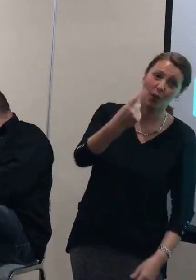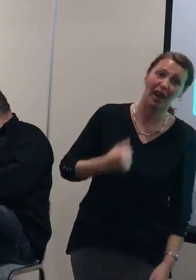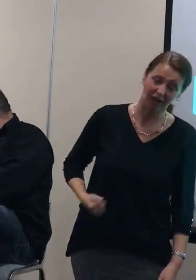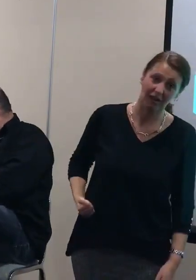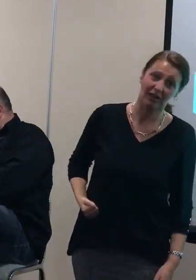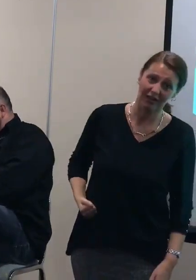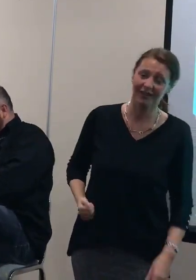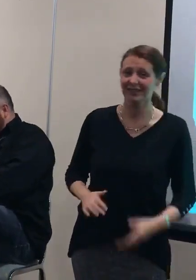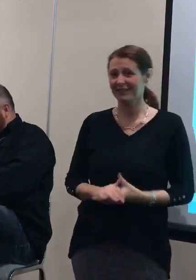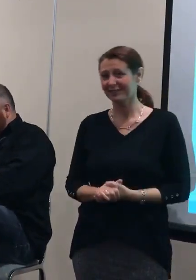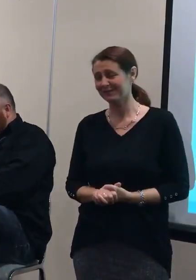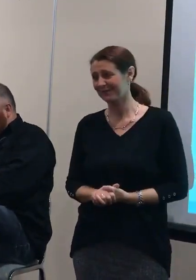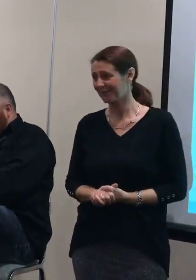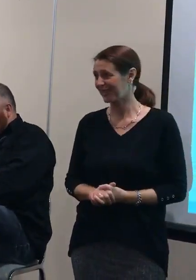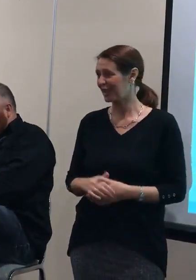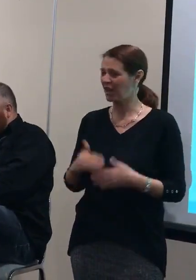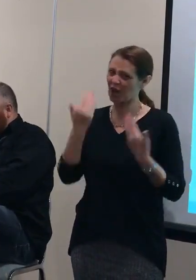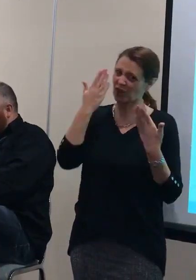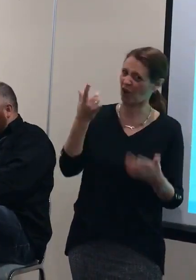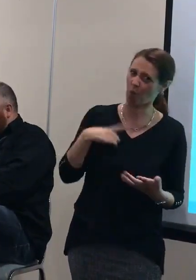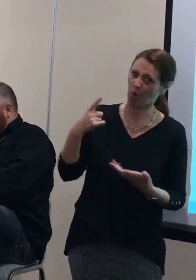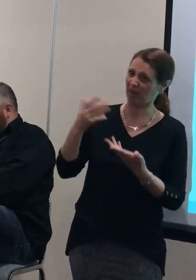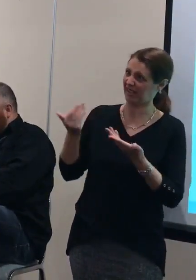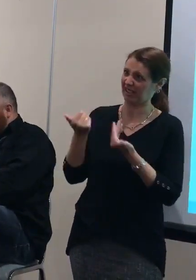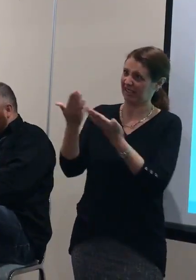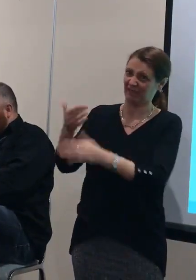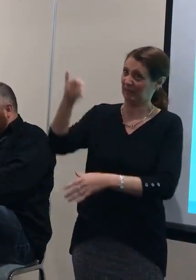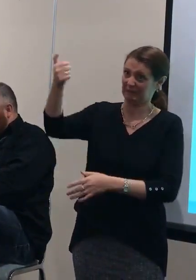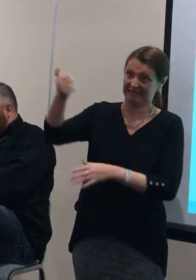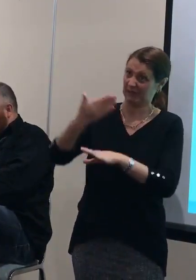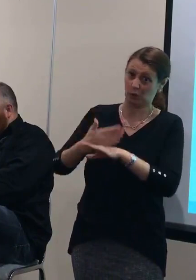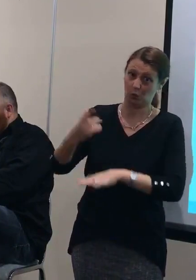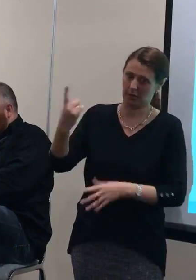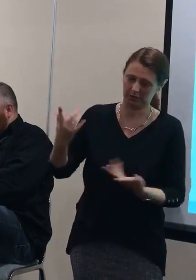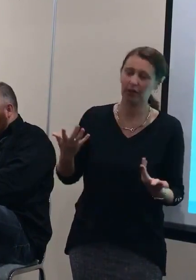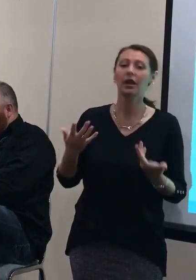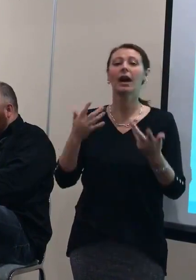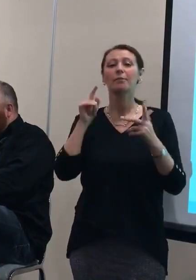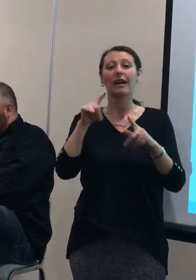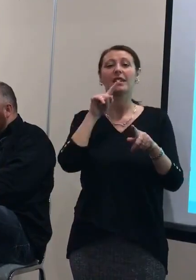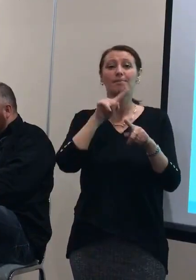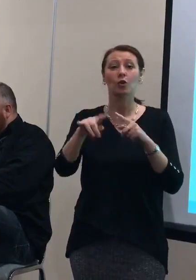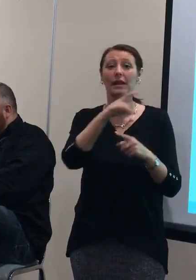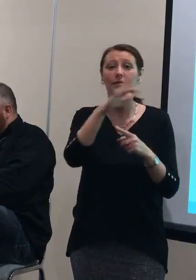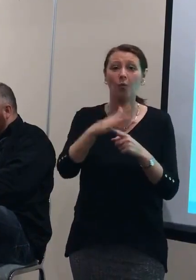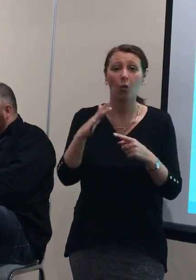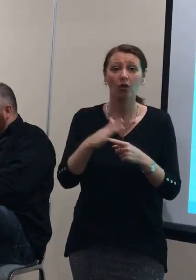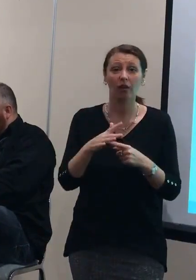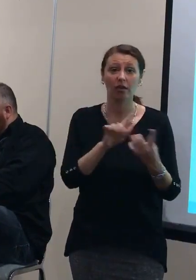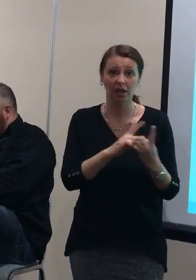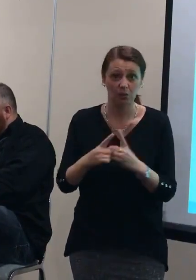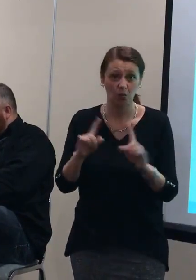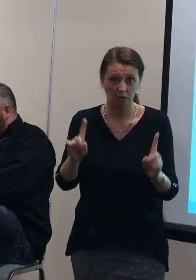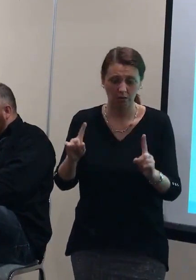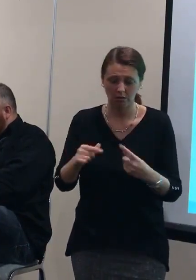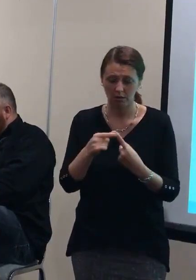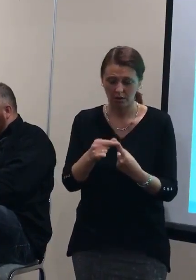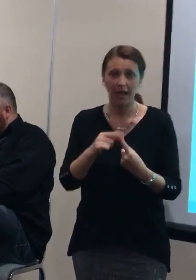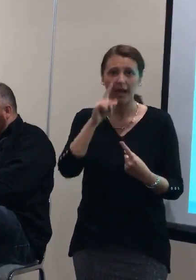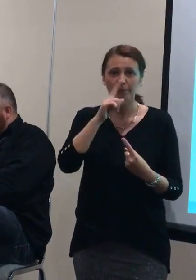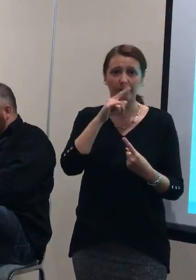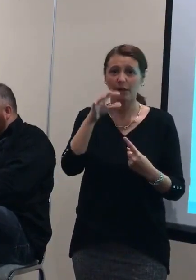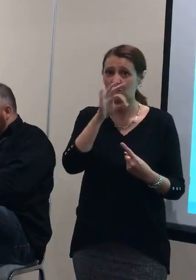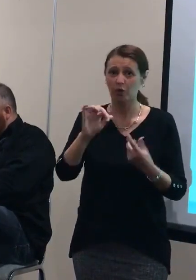Why? But I just wanted to say this. This is the most important thing. People that don't